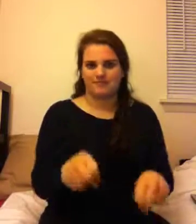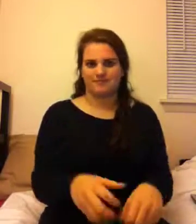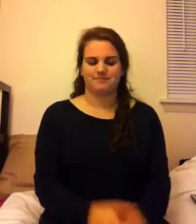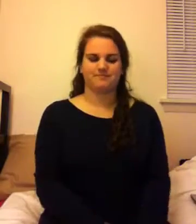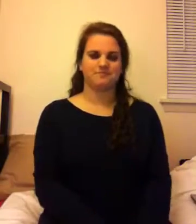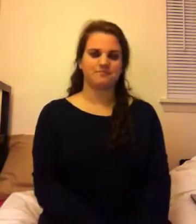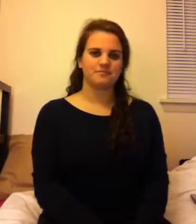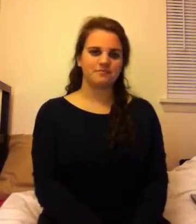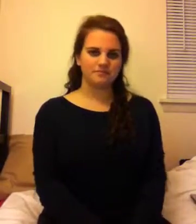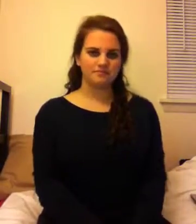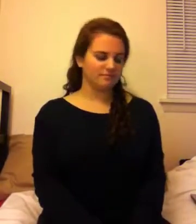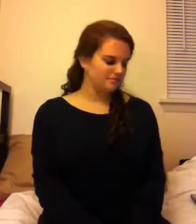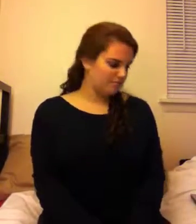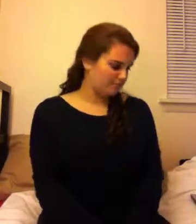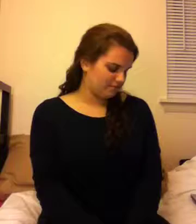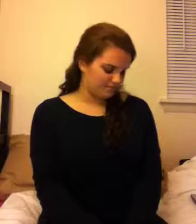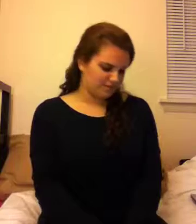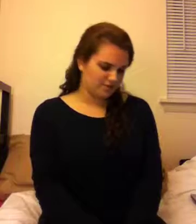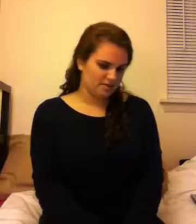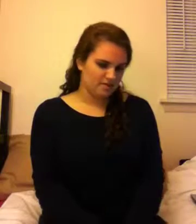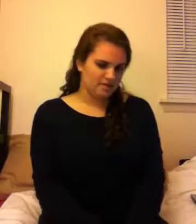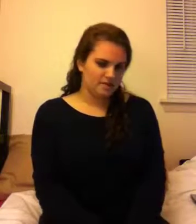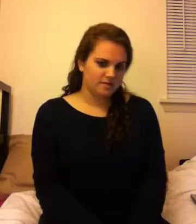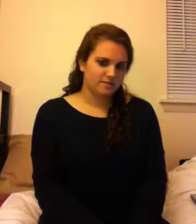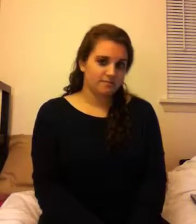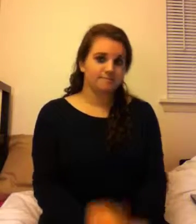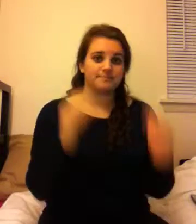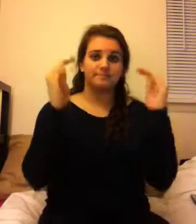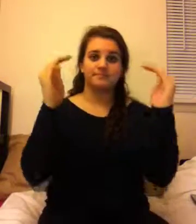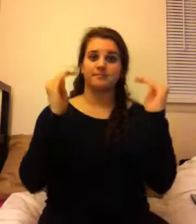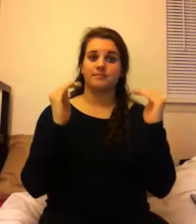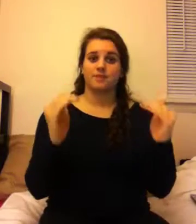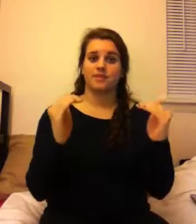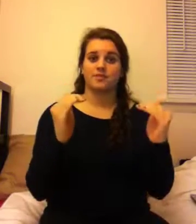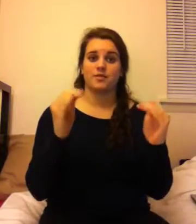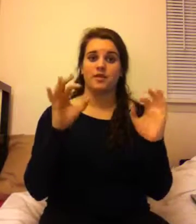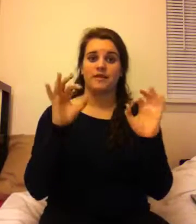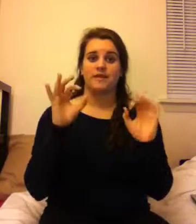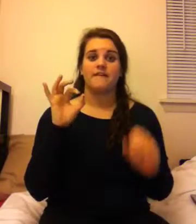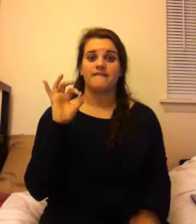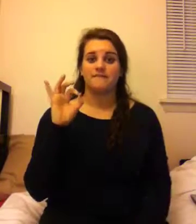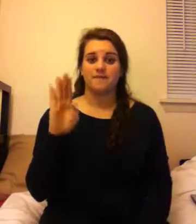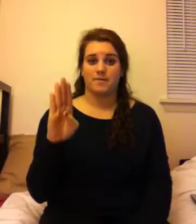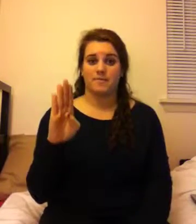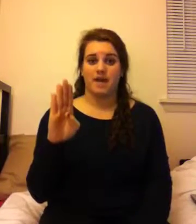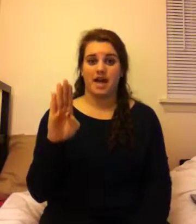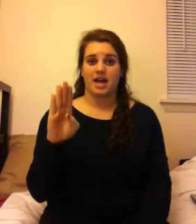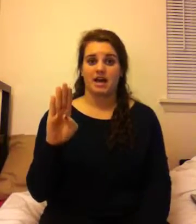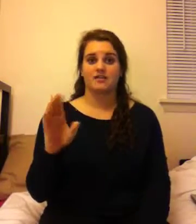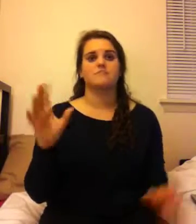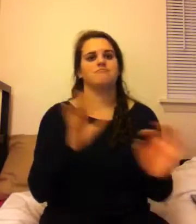It's also important to get feedback from the teachers, the students, and your manager.